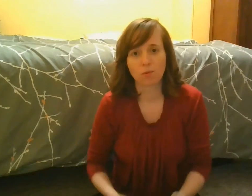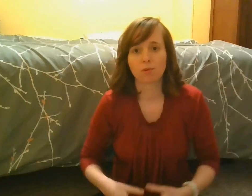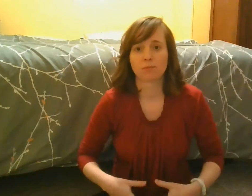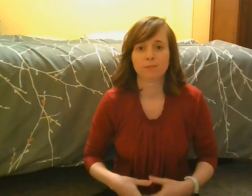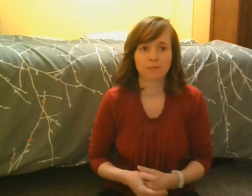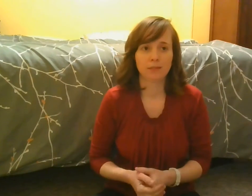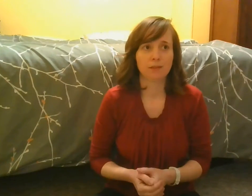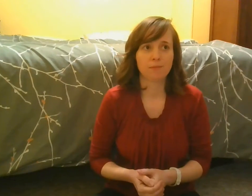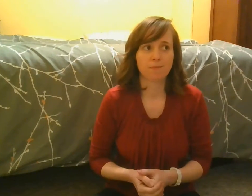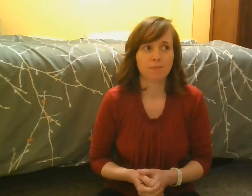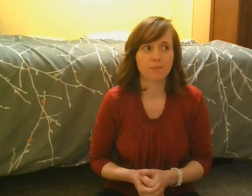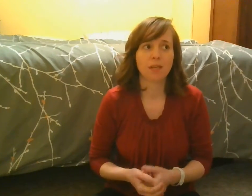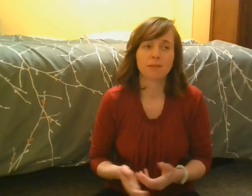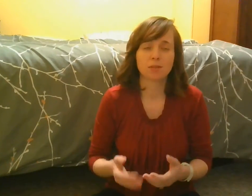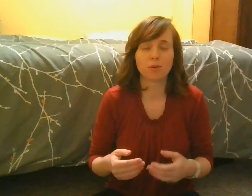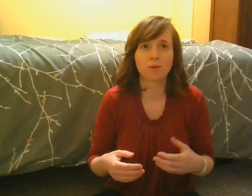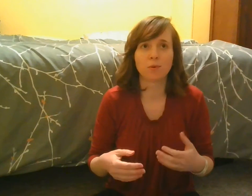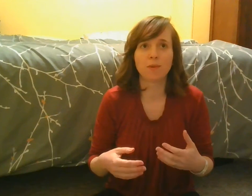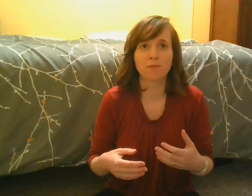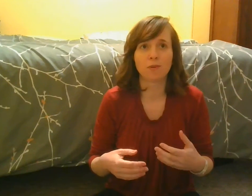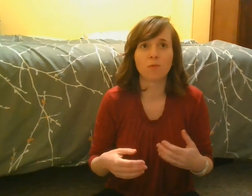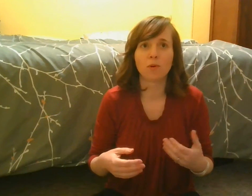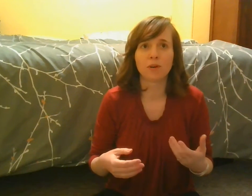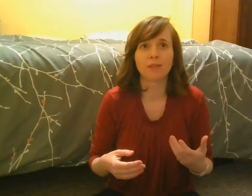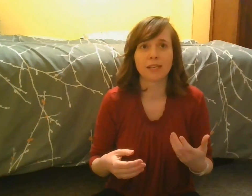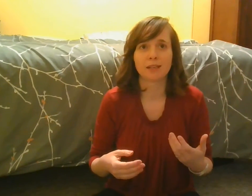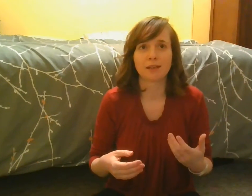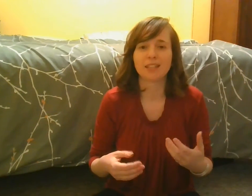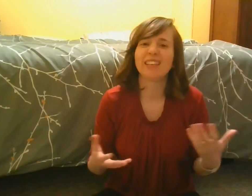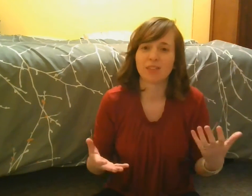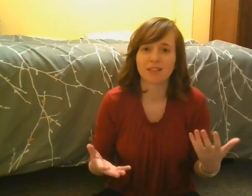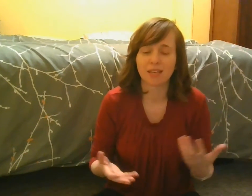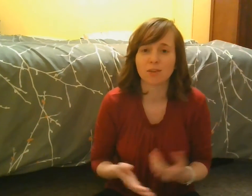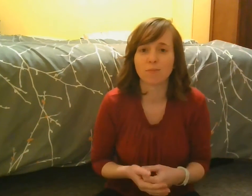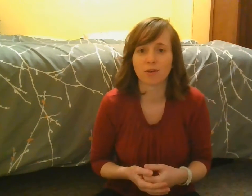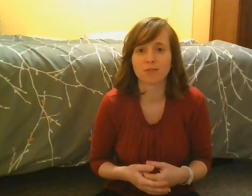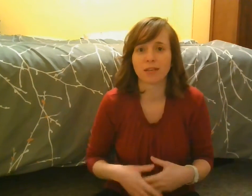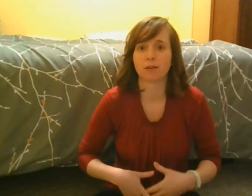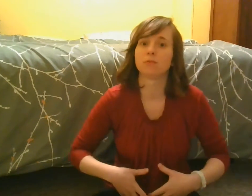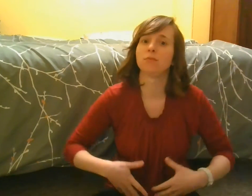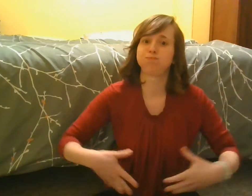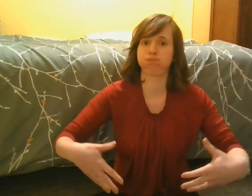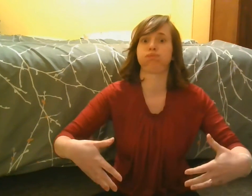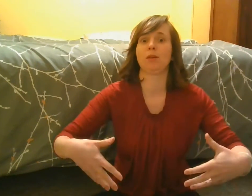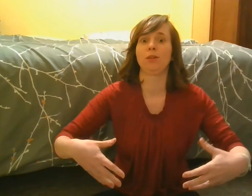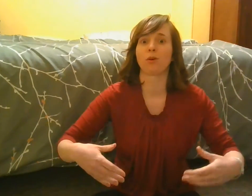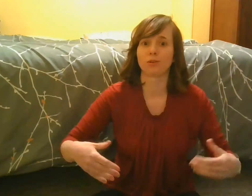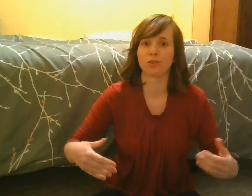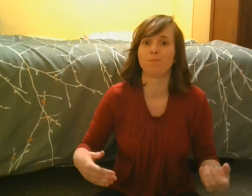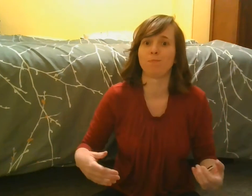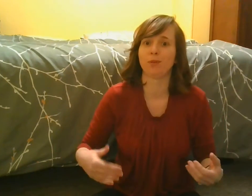or yeah, so it would be for more of like a living thing compared to like a large